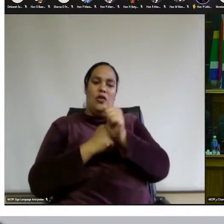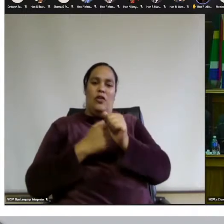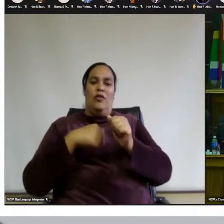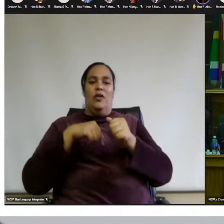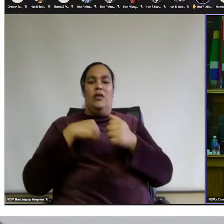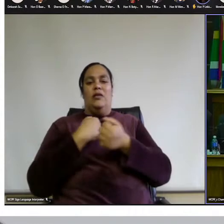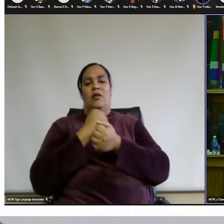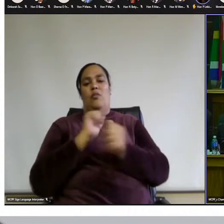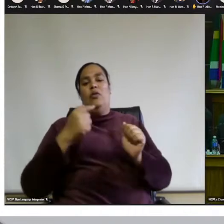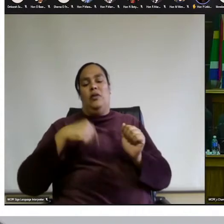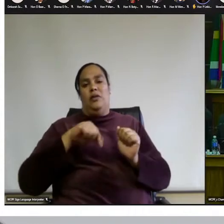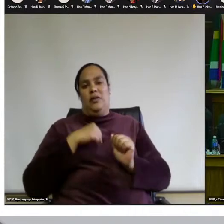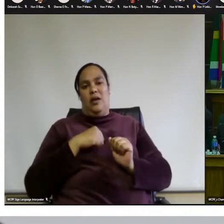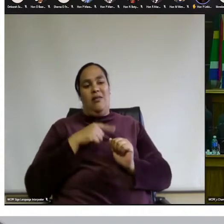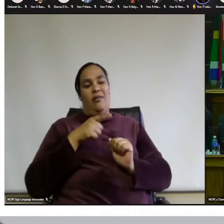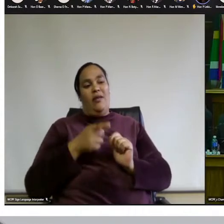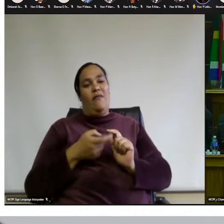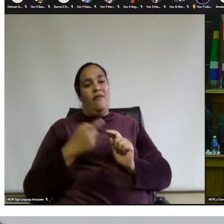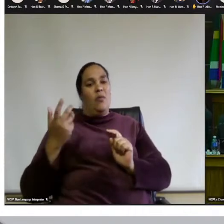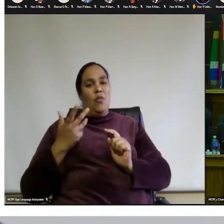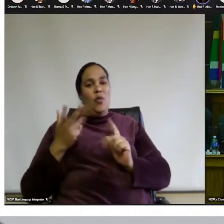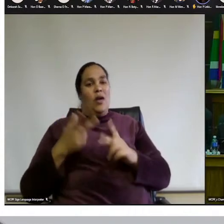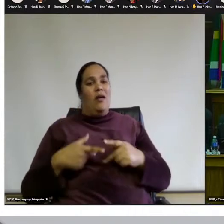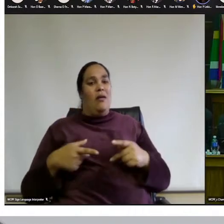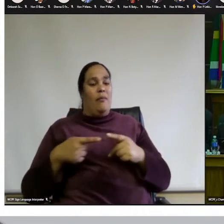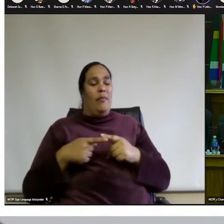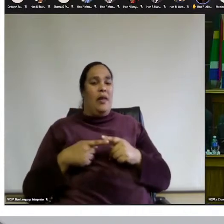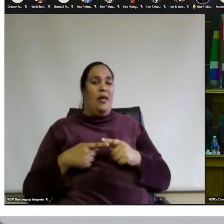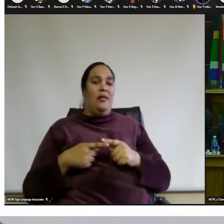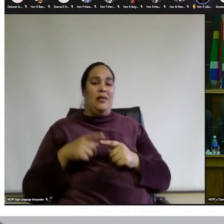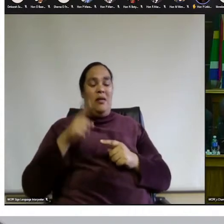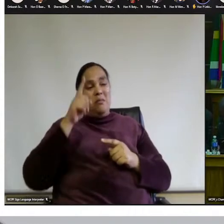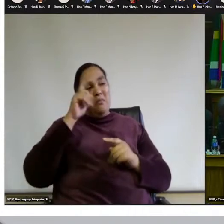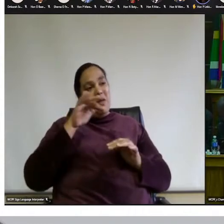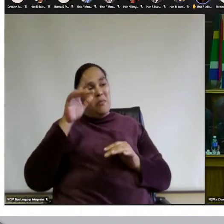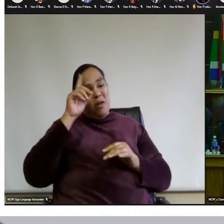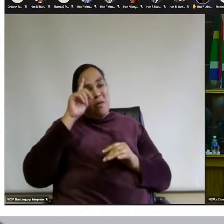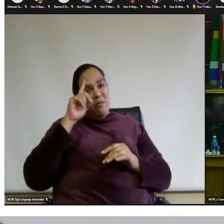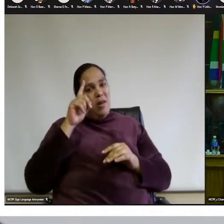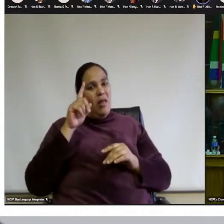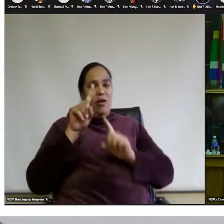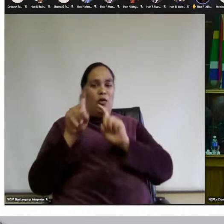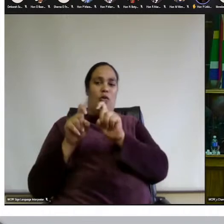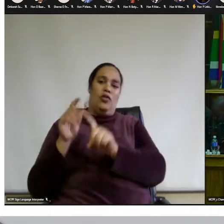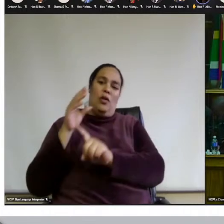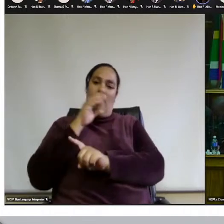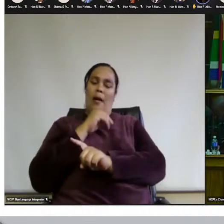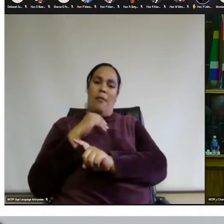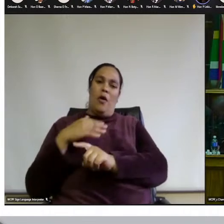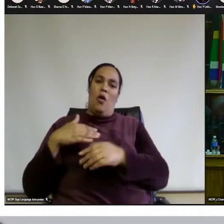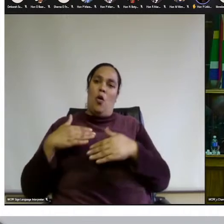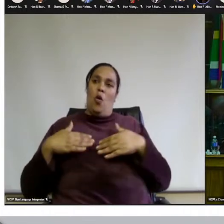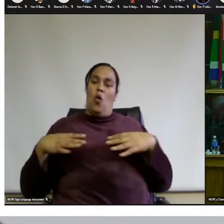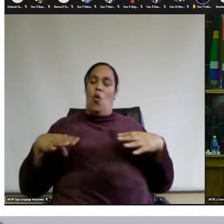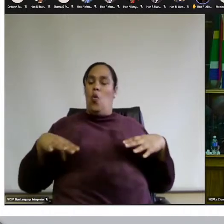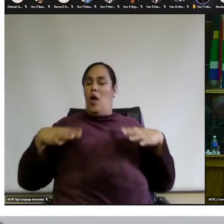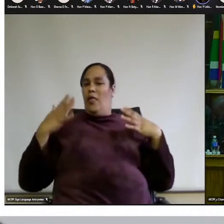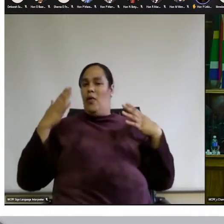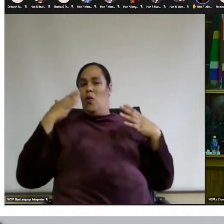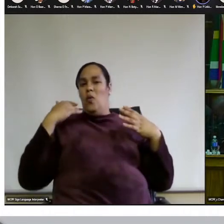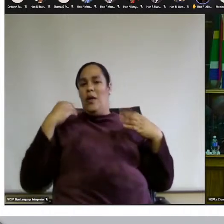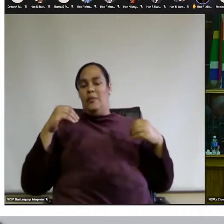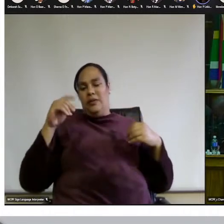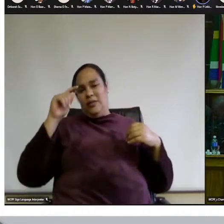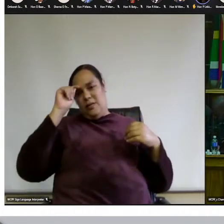democracy. It comes from a place where Black people may not question wealthy white businessmen in